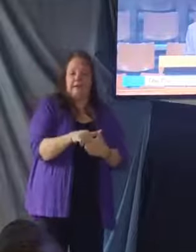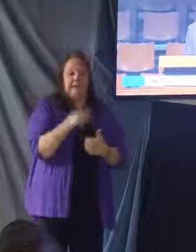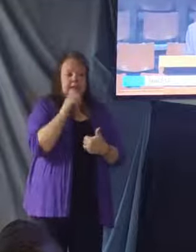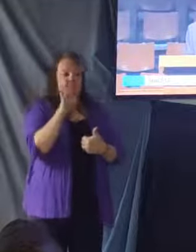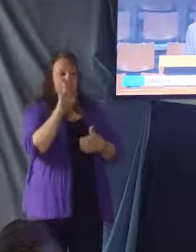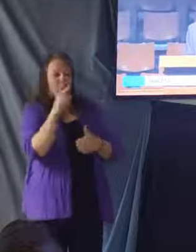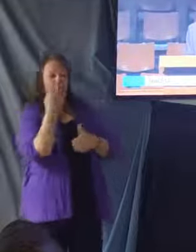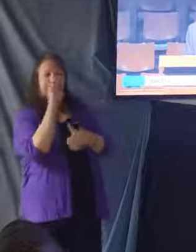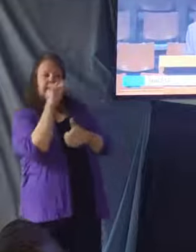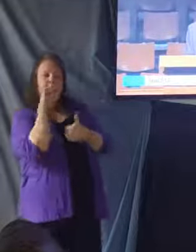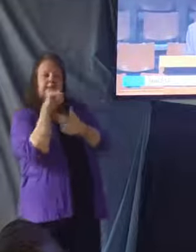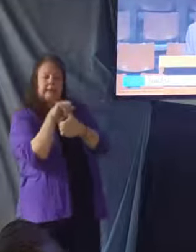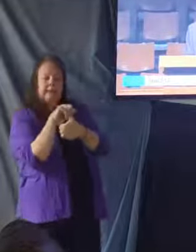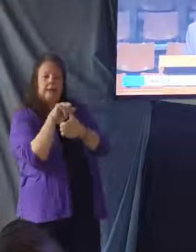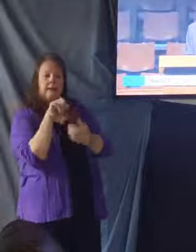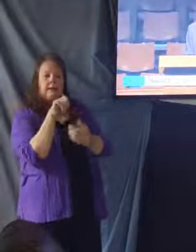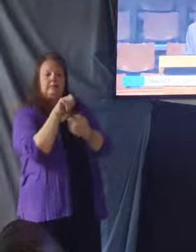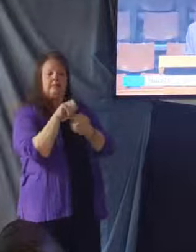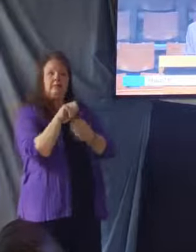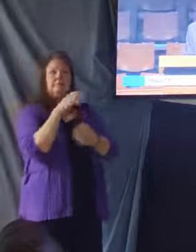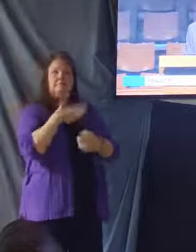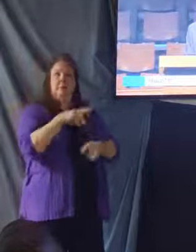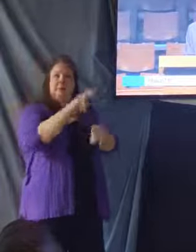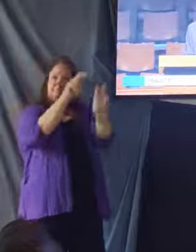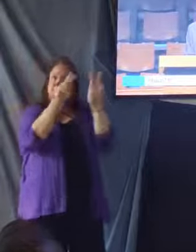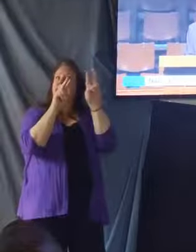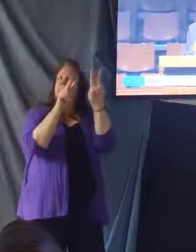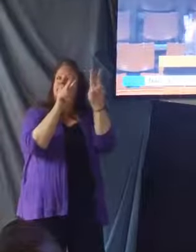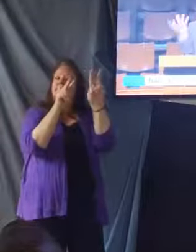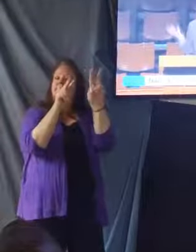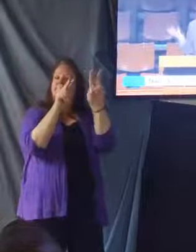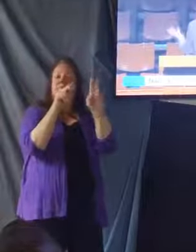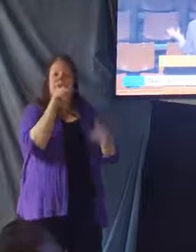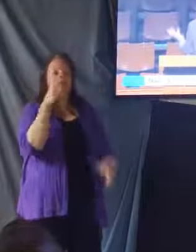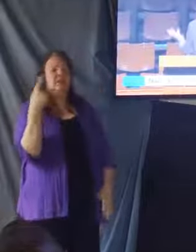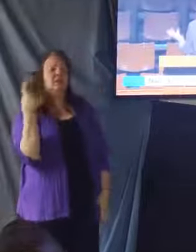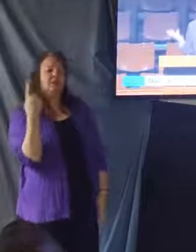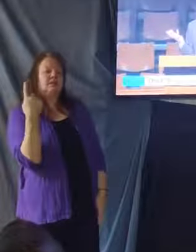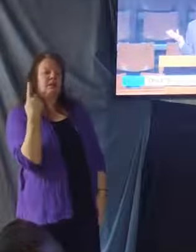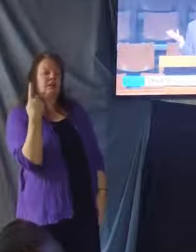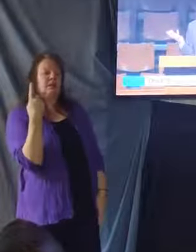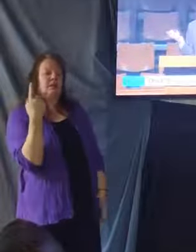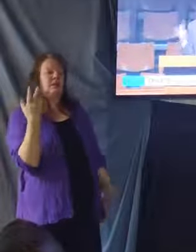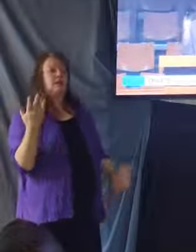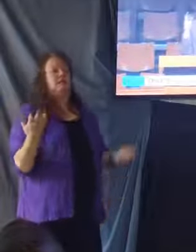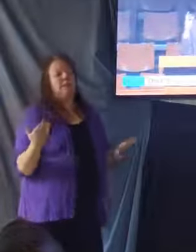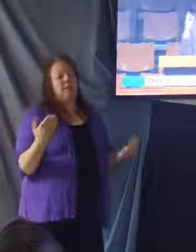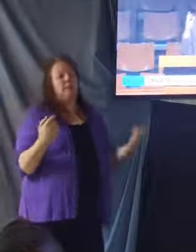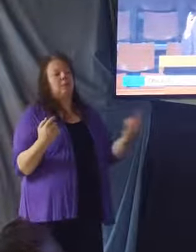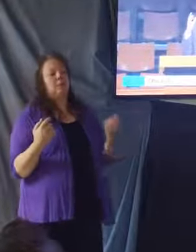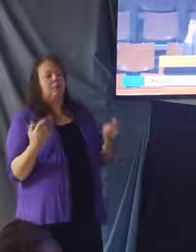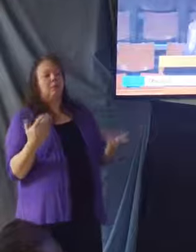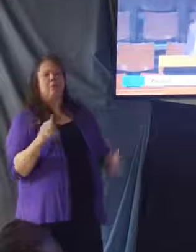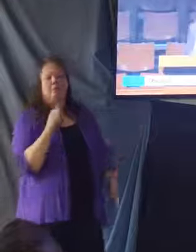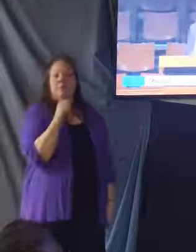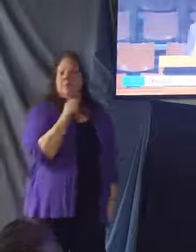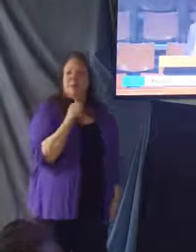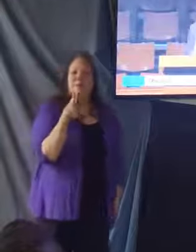his letters, but particularly that hope. It's not something that may come or may not come. It's something that